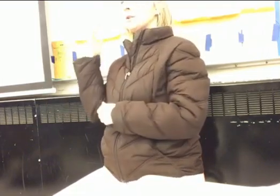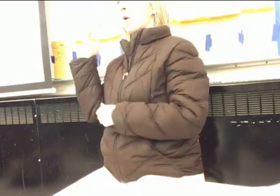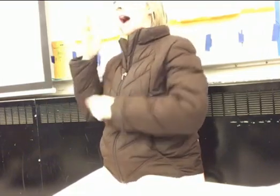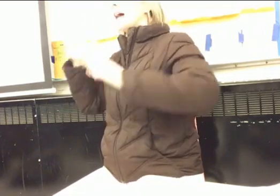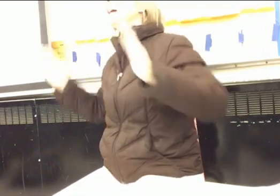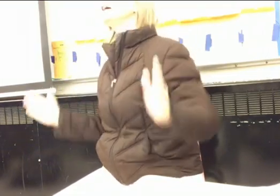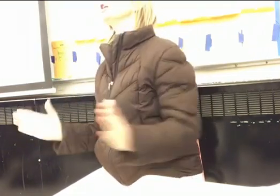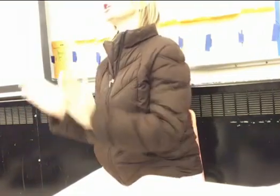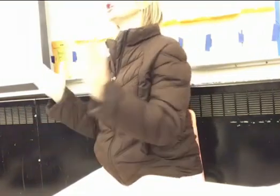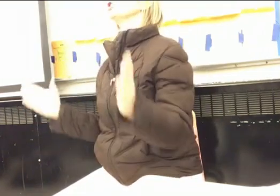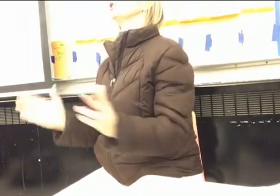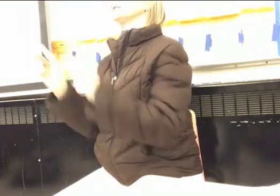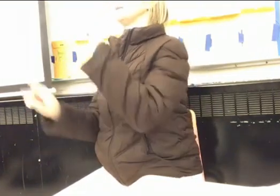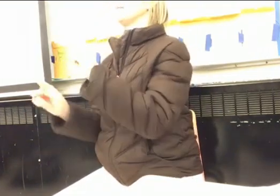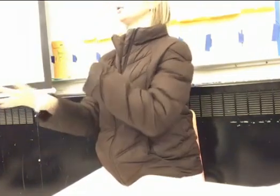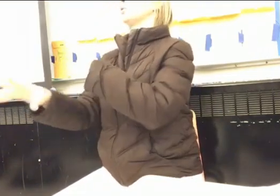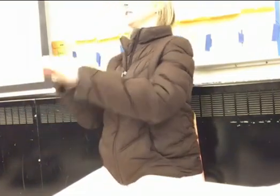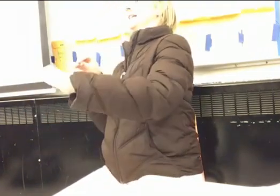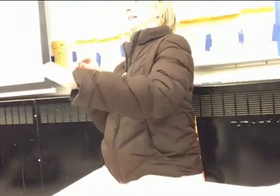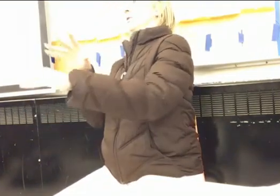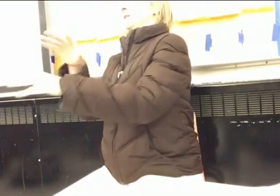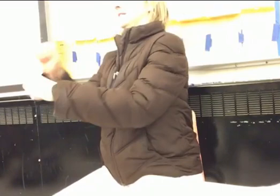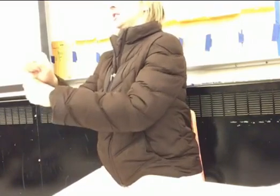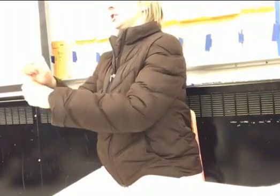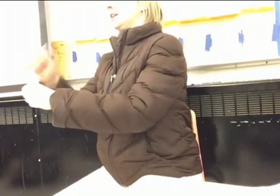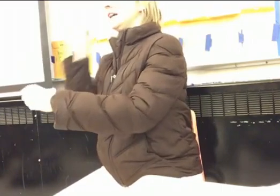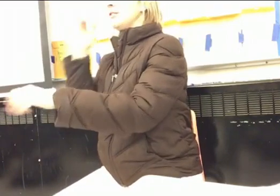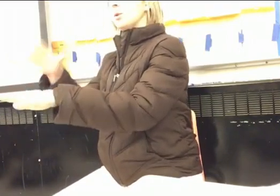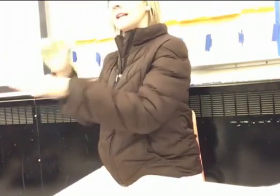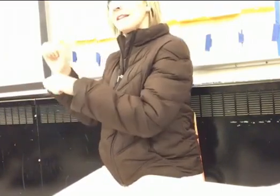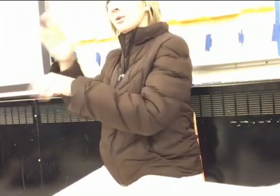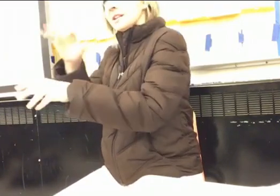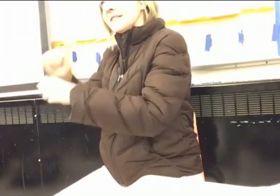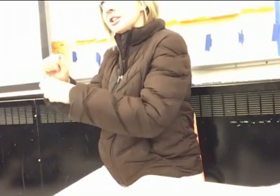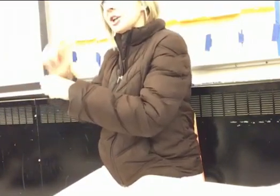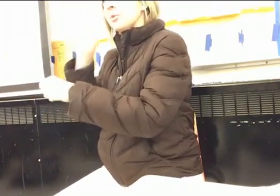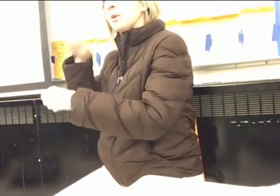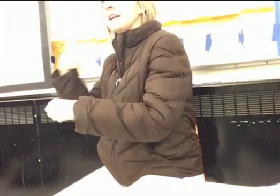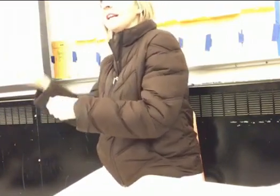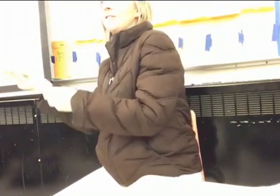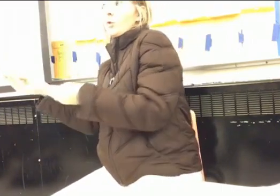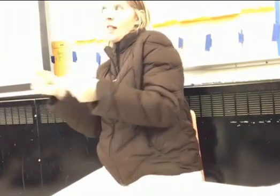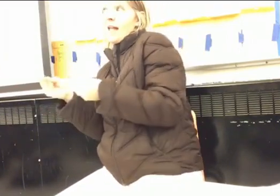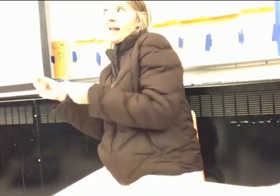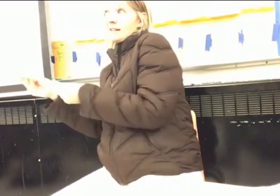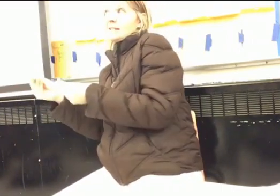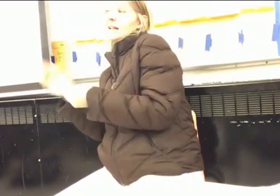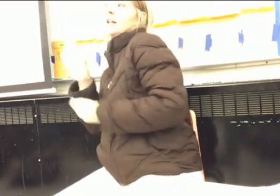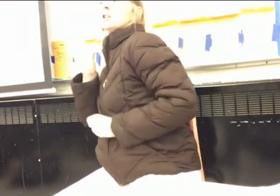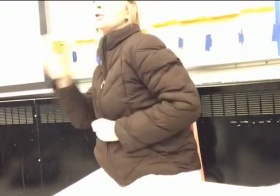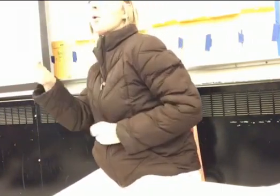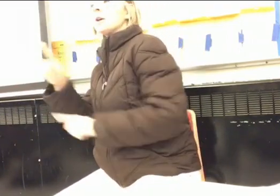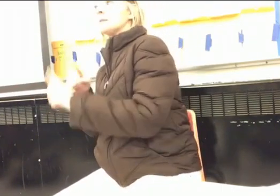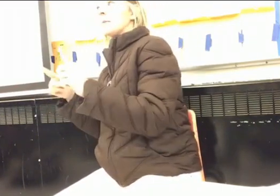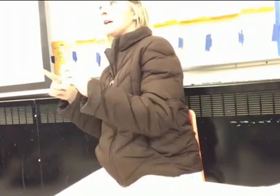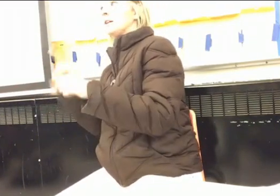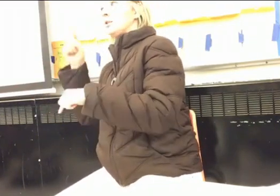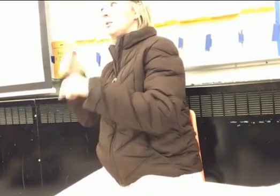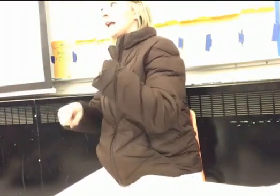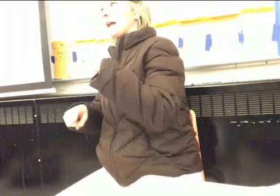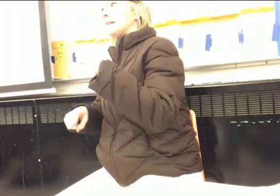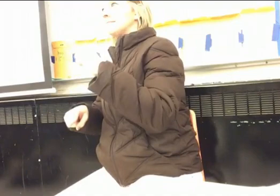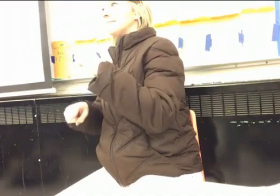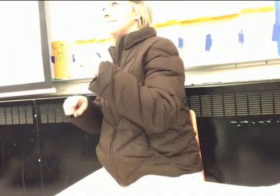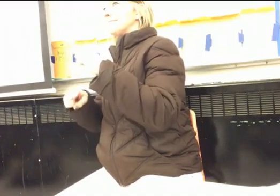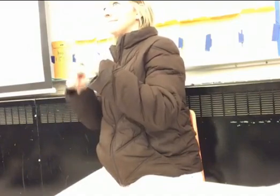encourage people to leave the reservation. If you leave the reservation, then you can get this land that's actually yours, but you're not allowed to be in your culture